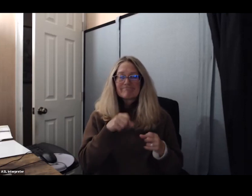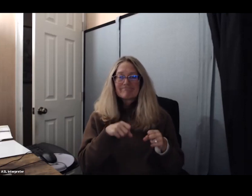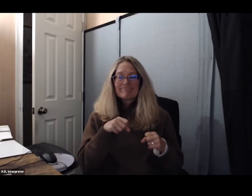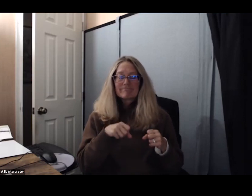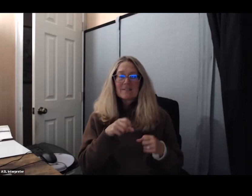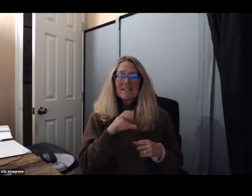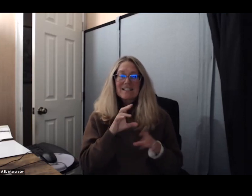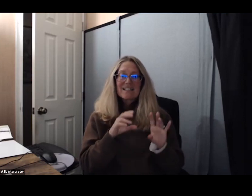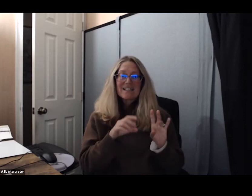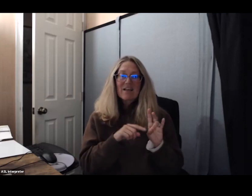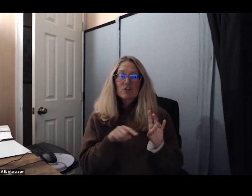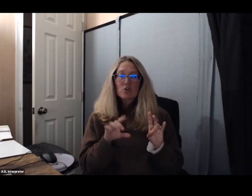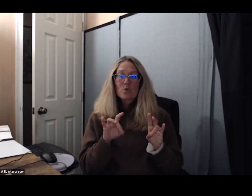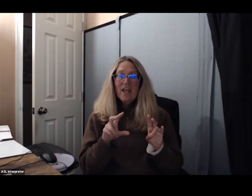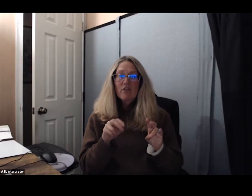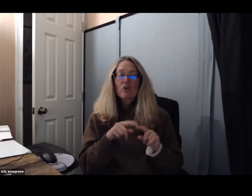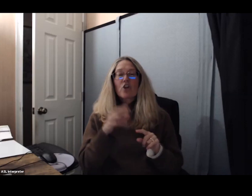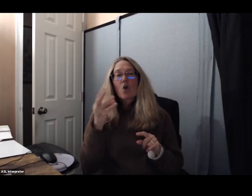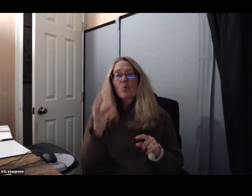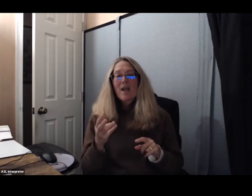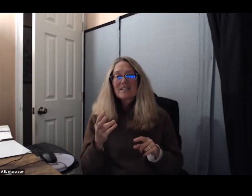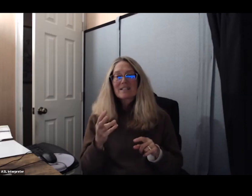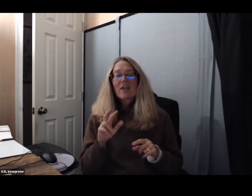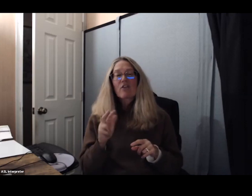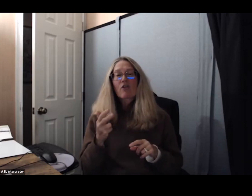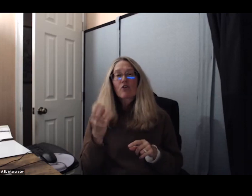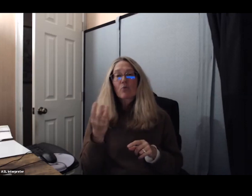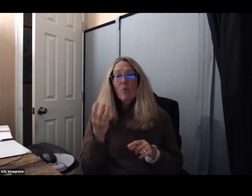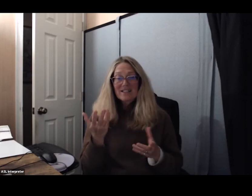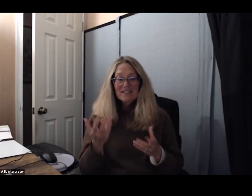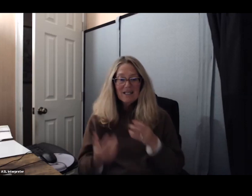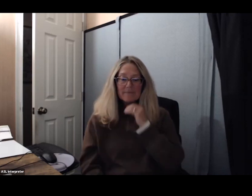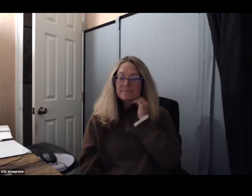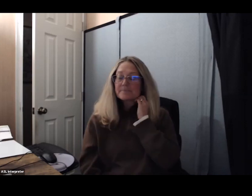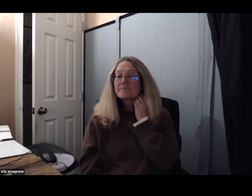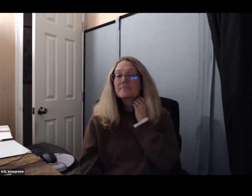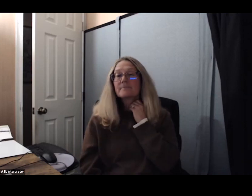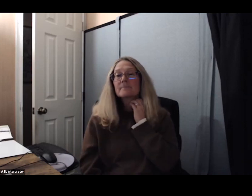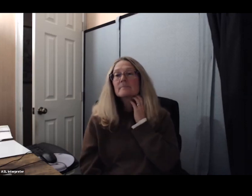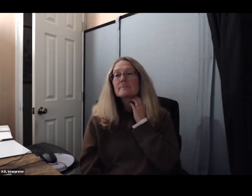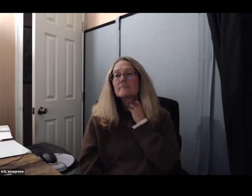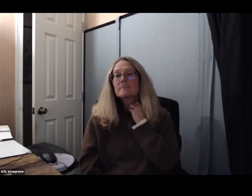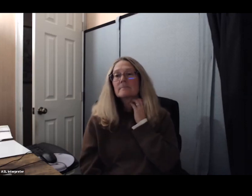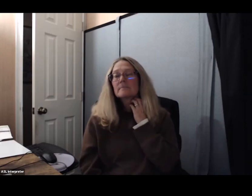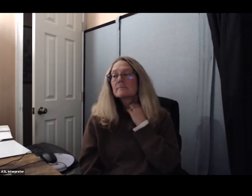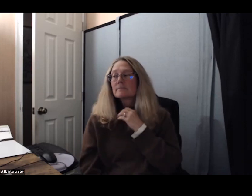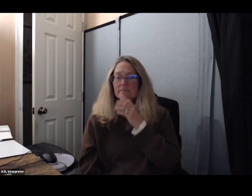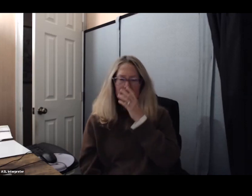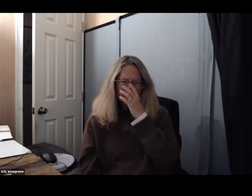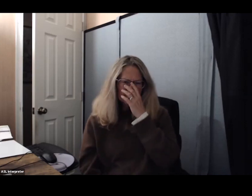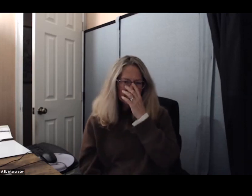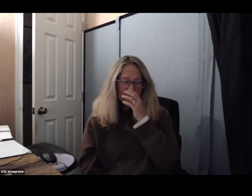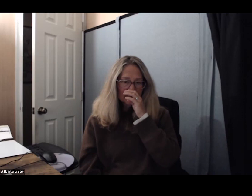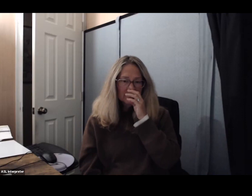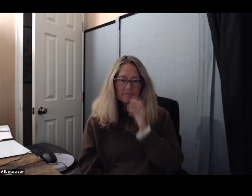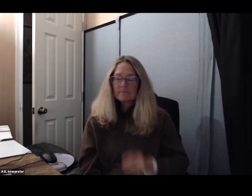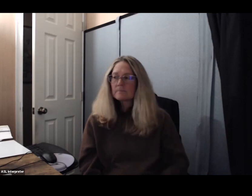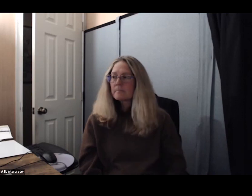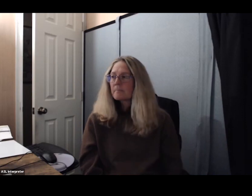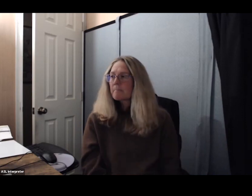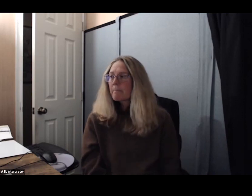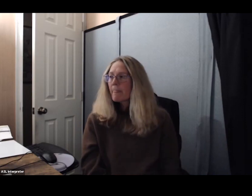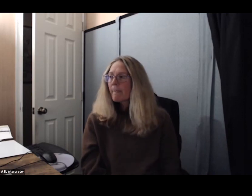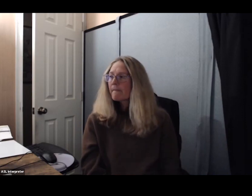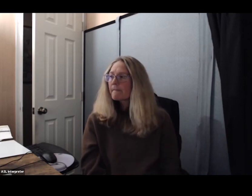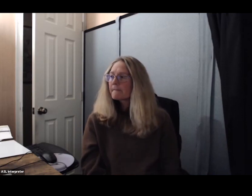to 8:30 p.m. on Wednesday, the third Wednesday. So you can look at that and see if anyone wants to be the rep on that.